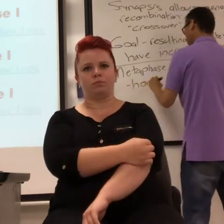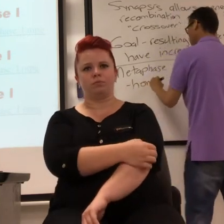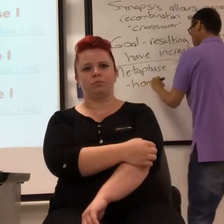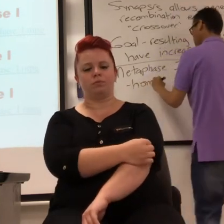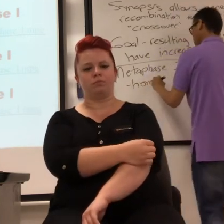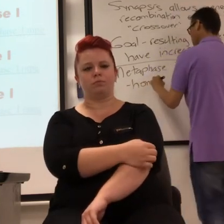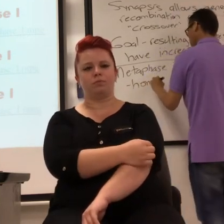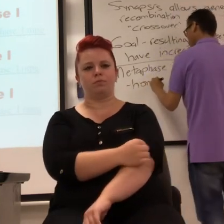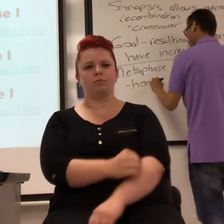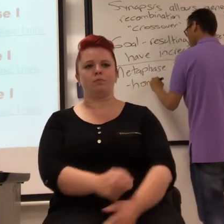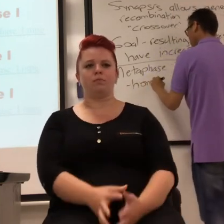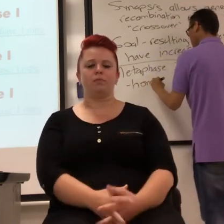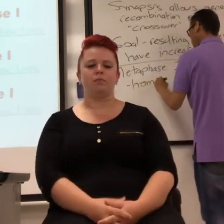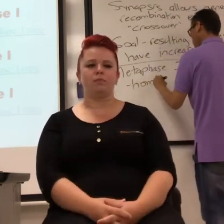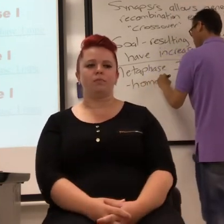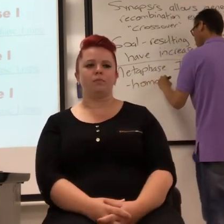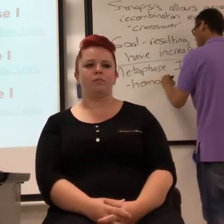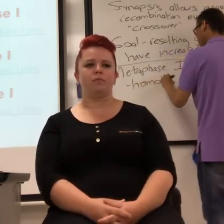Phase one,